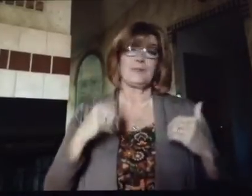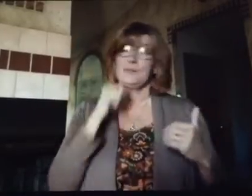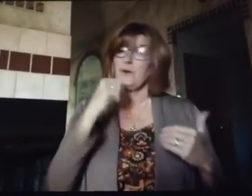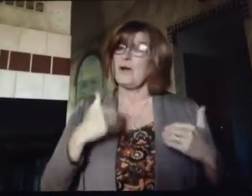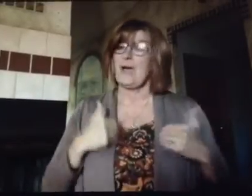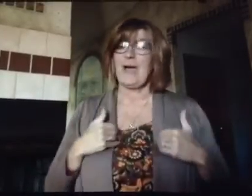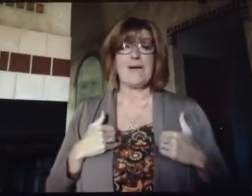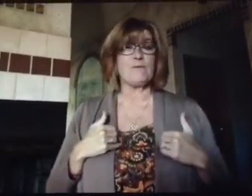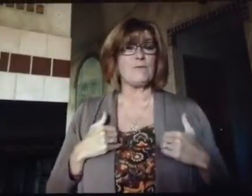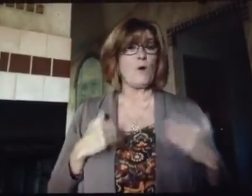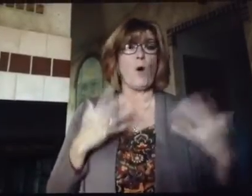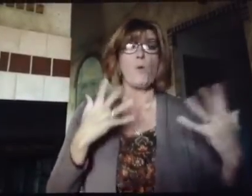more and more.